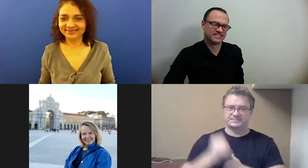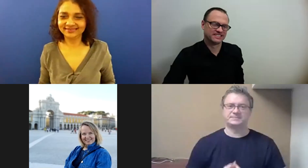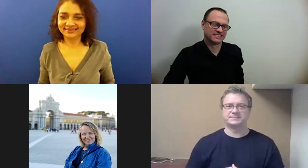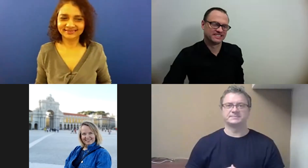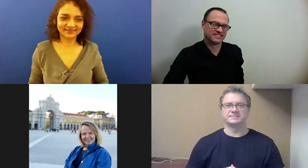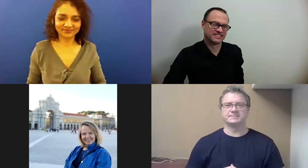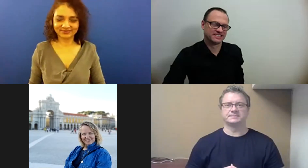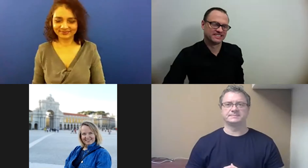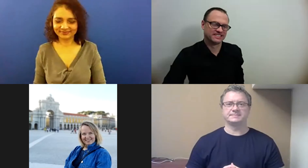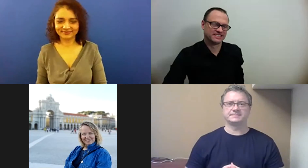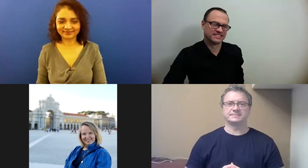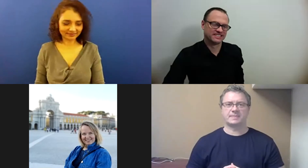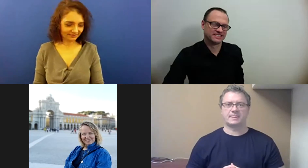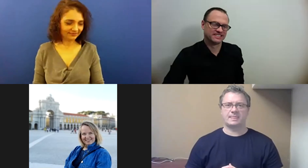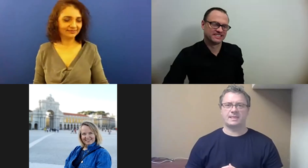Can you show the next slide, please?